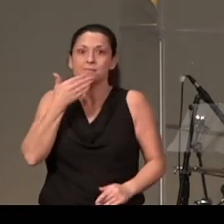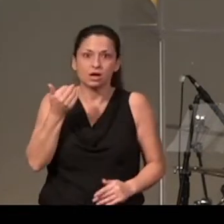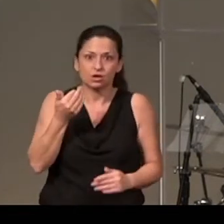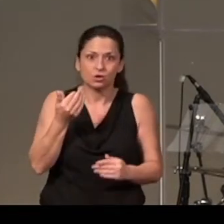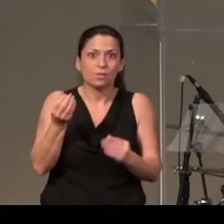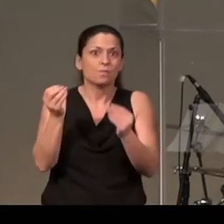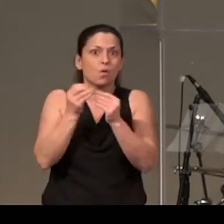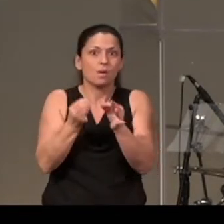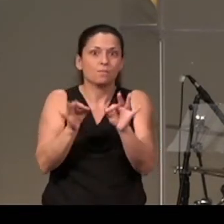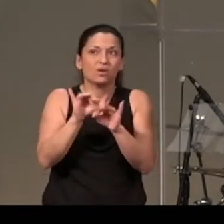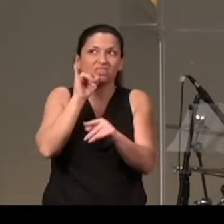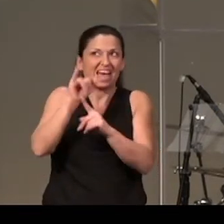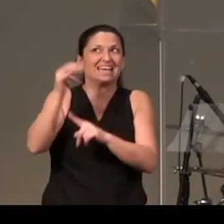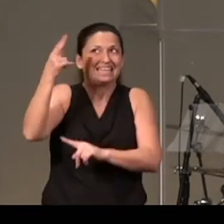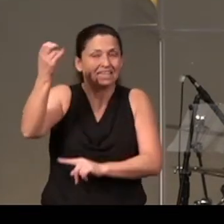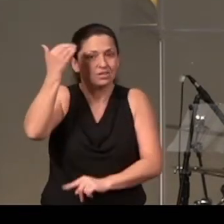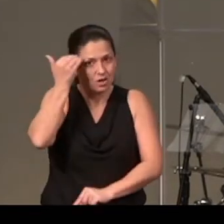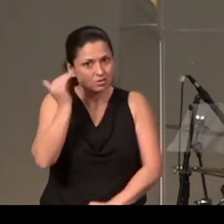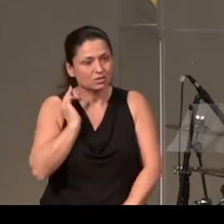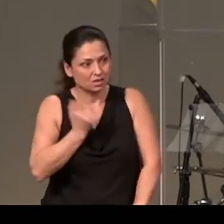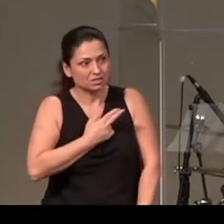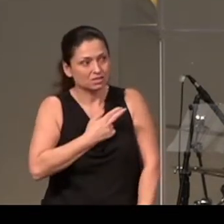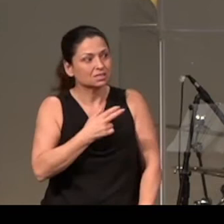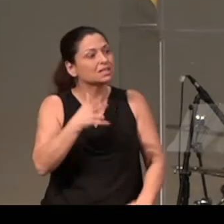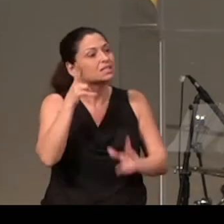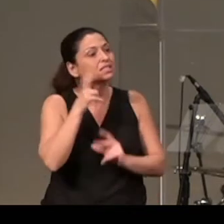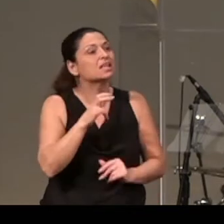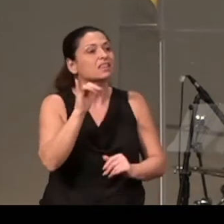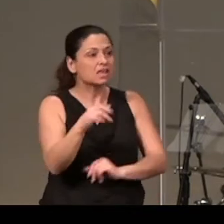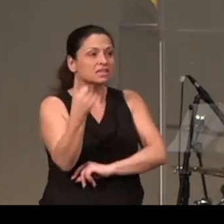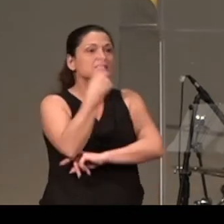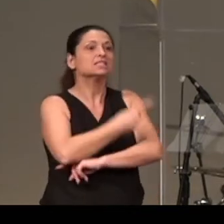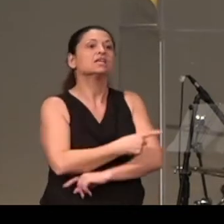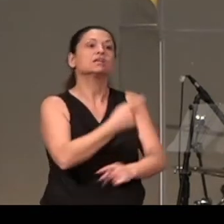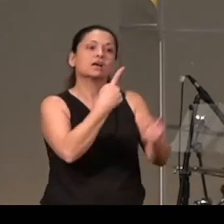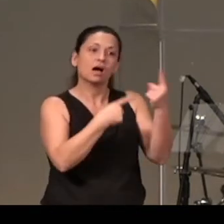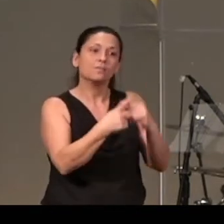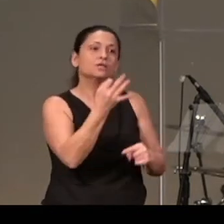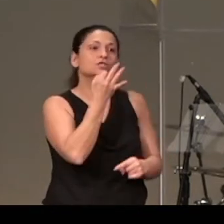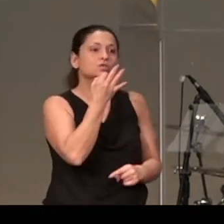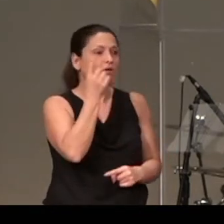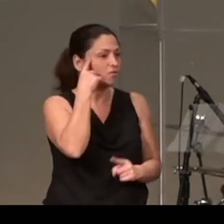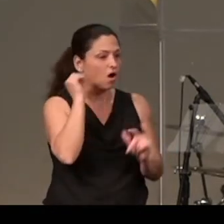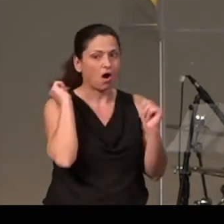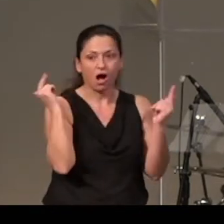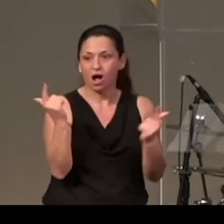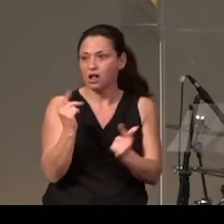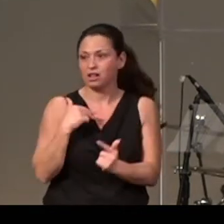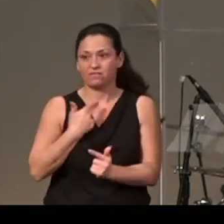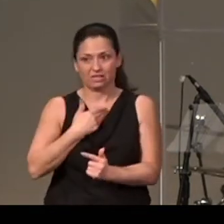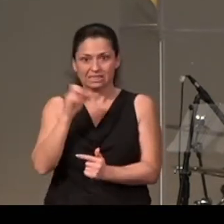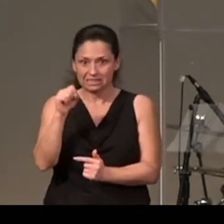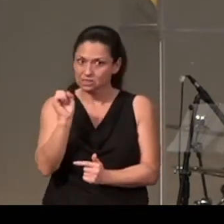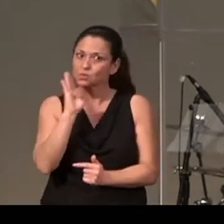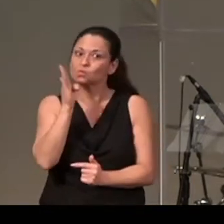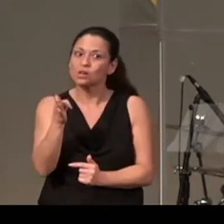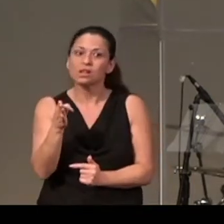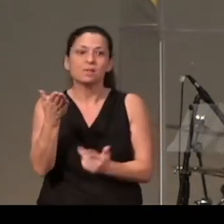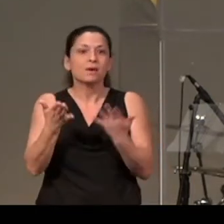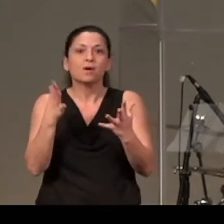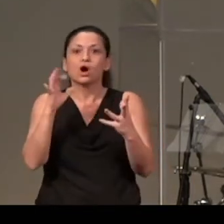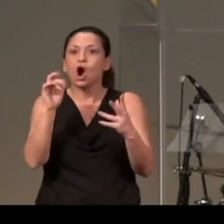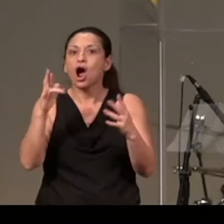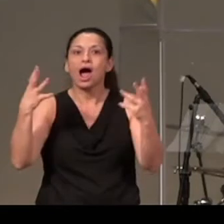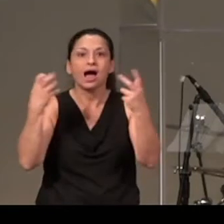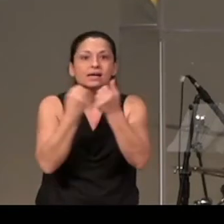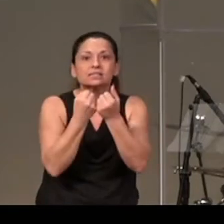us. Listen, that day is coming for all of us, you know? It is. It might be in a car accident. It might be in somewhere else, but that's